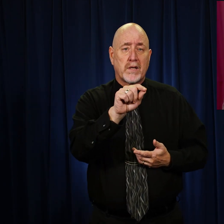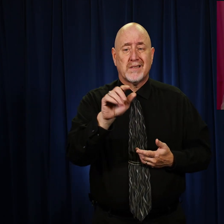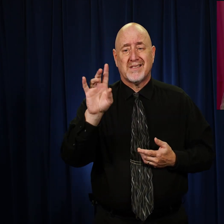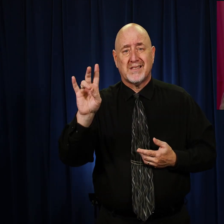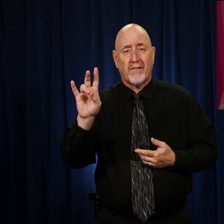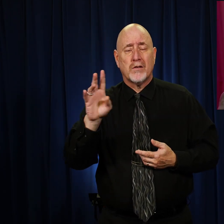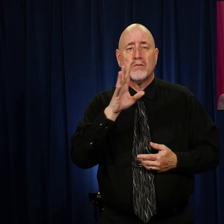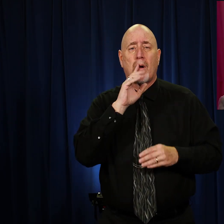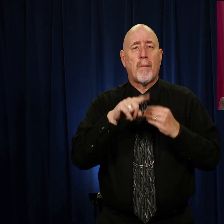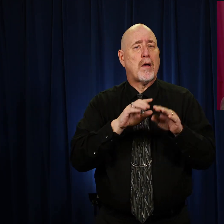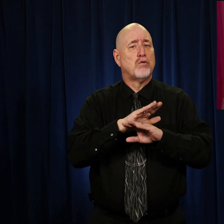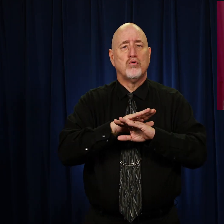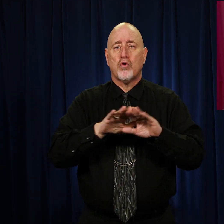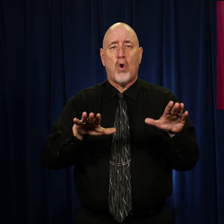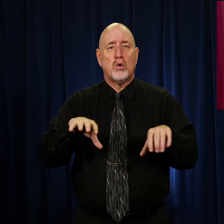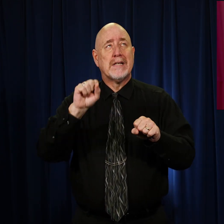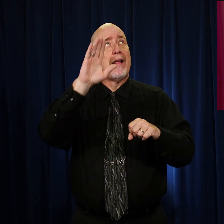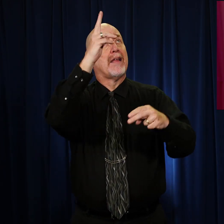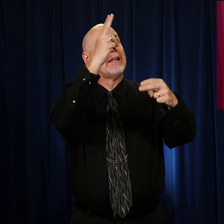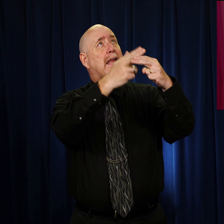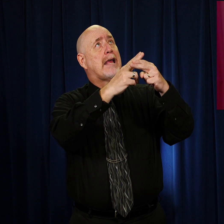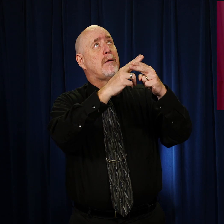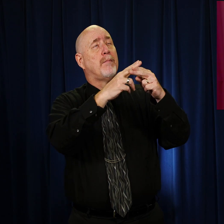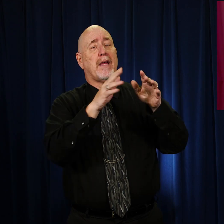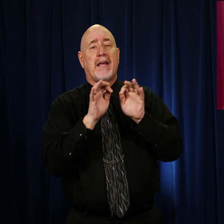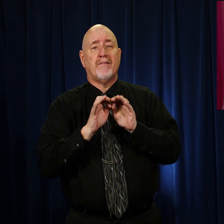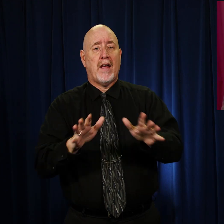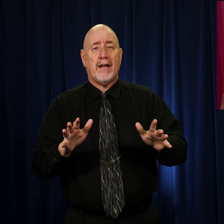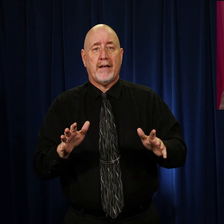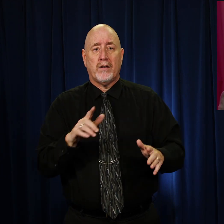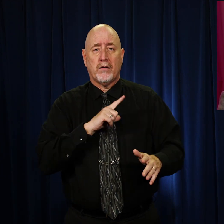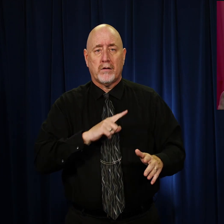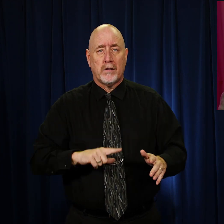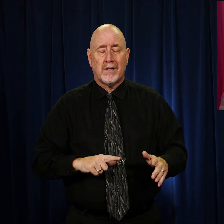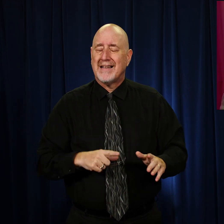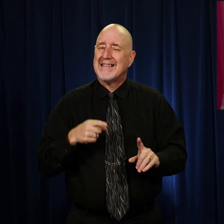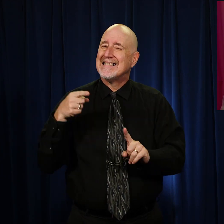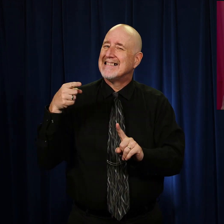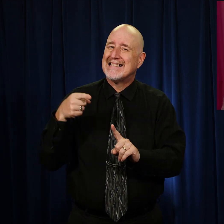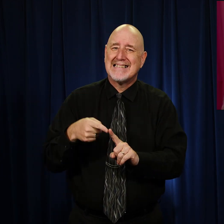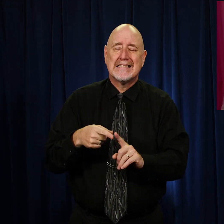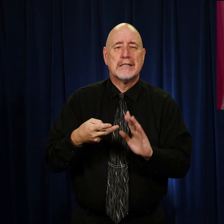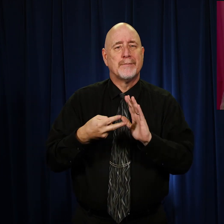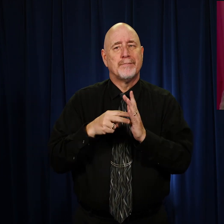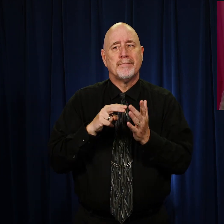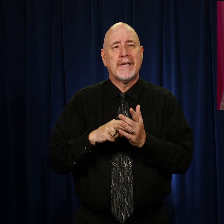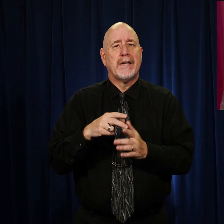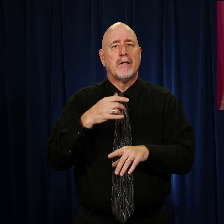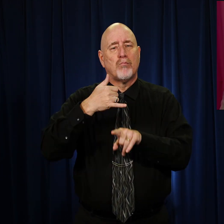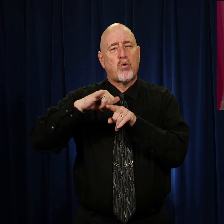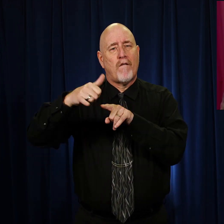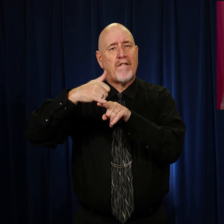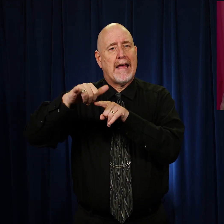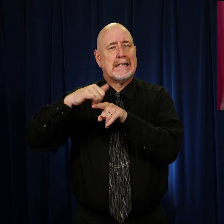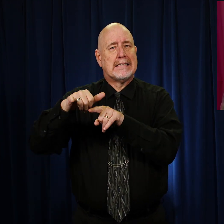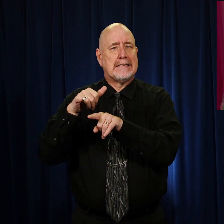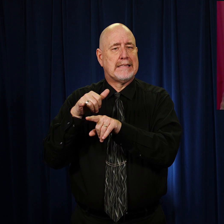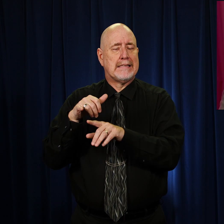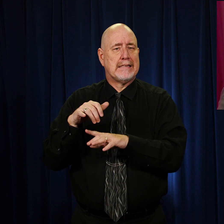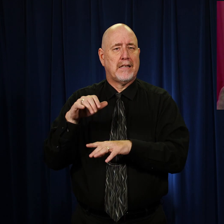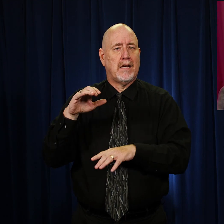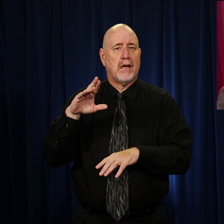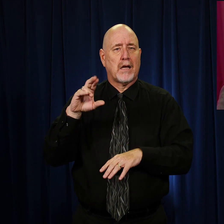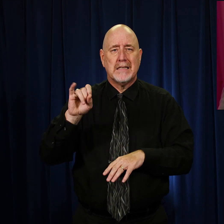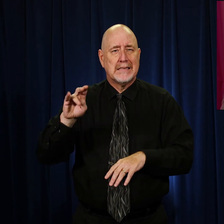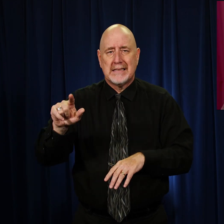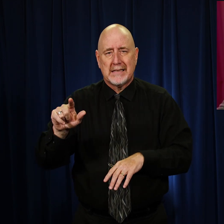and verse 7, it talks about not taking the name of the Lord in vain. This is not specifically referring to profanity or cussing.